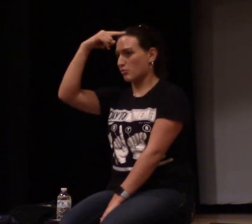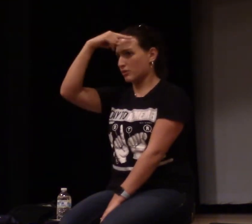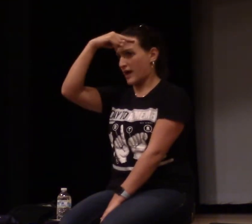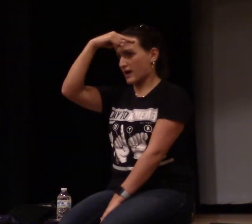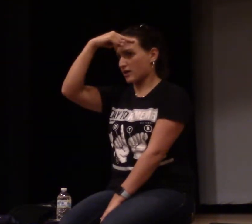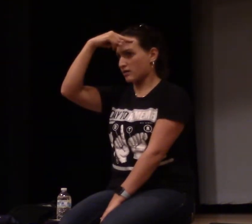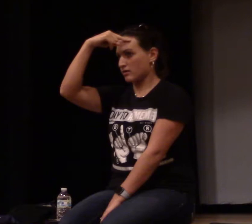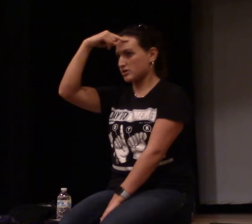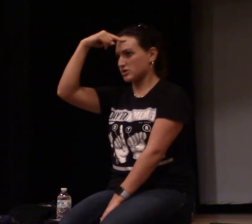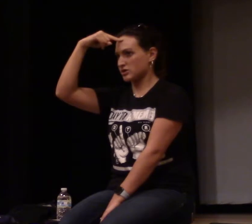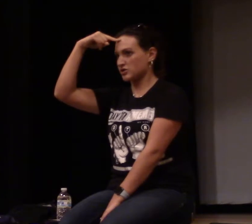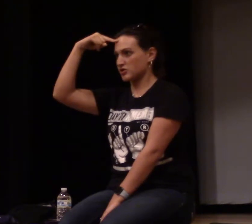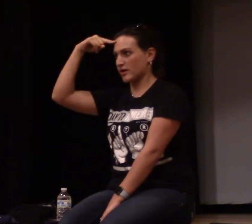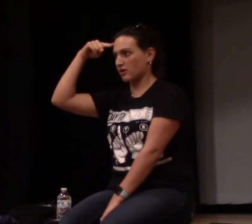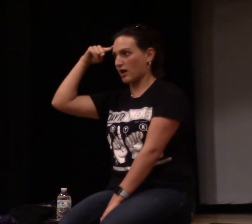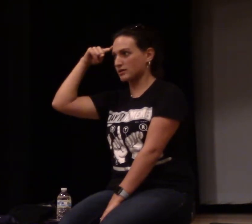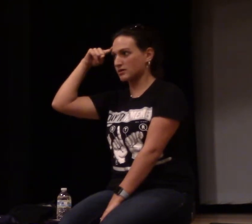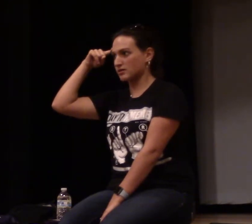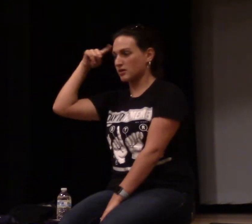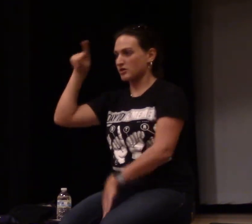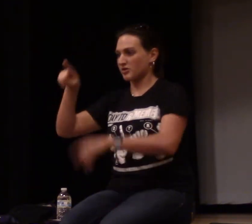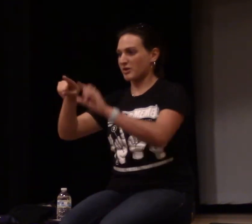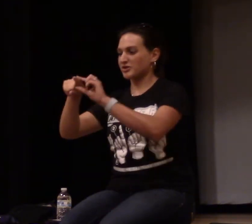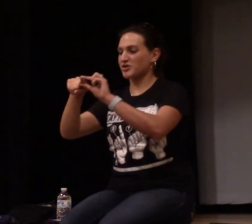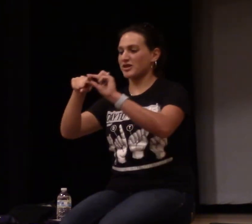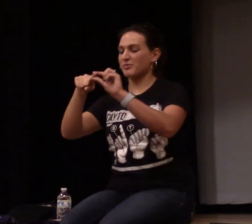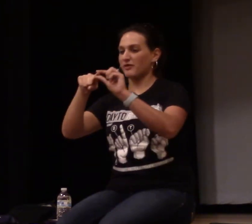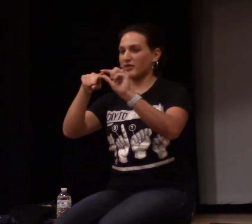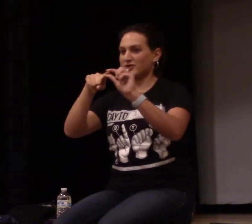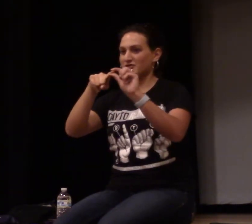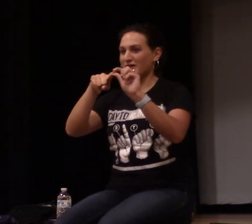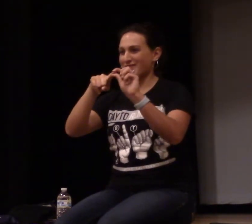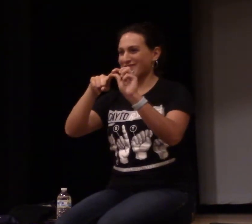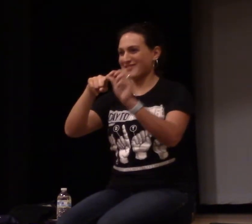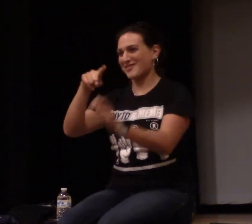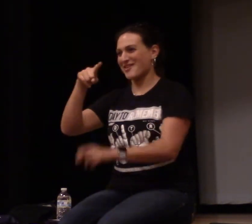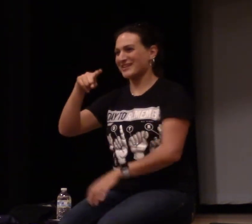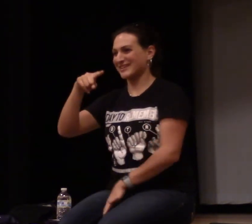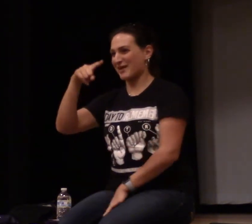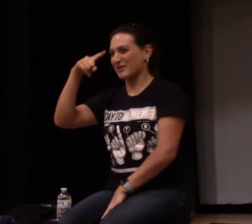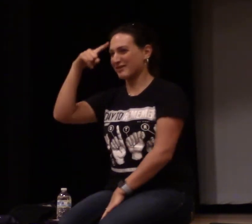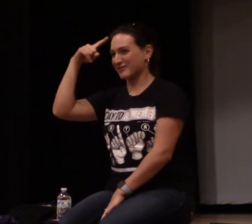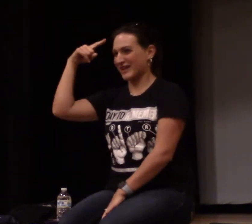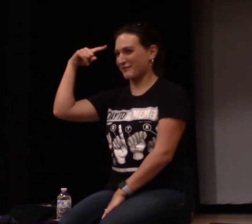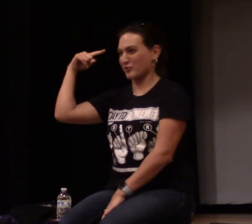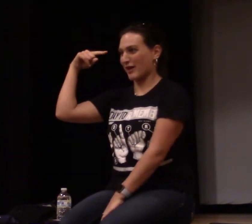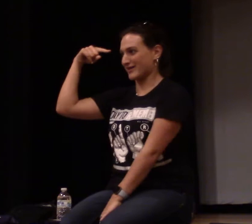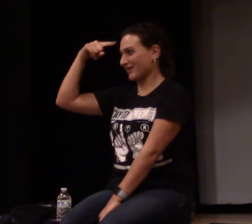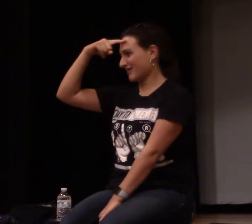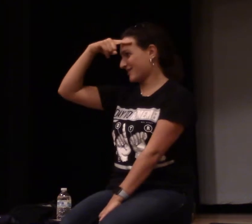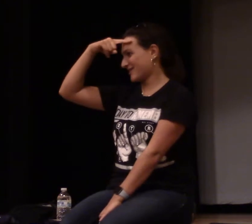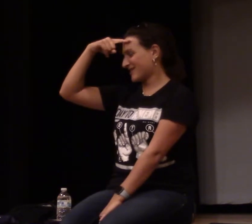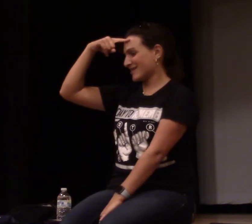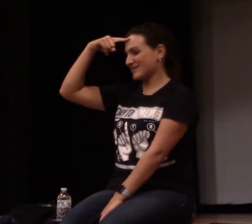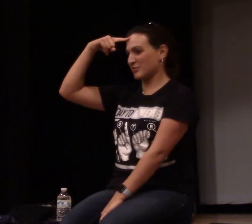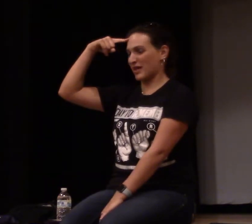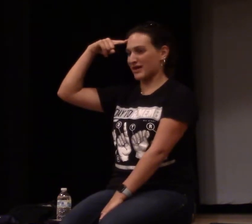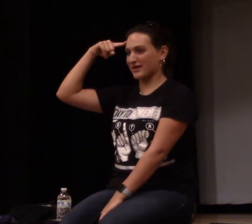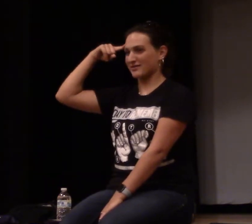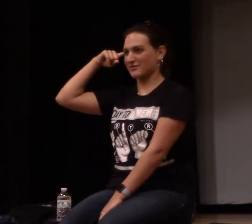Black is just straight across. So make sure you keep that finger straight because it can be a different sign if you bend it. So black goes straight